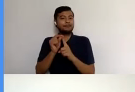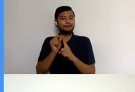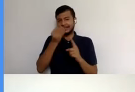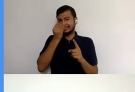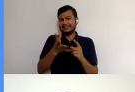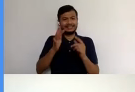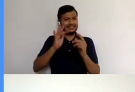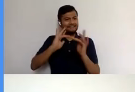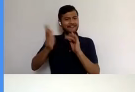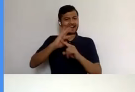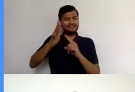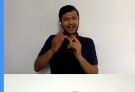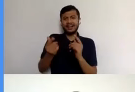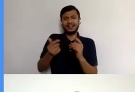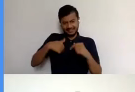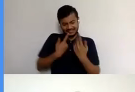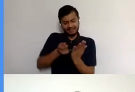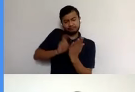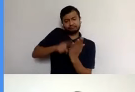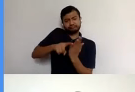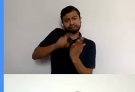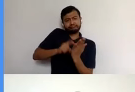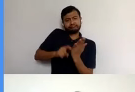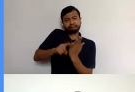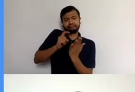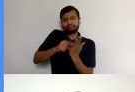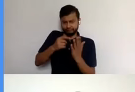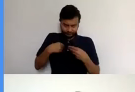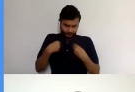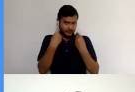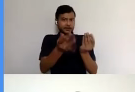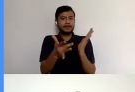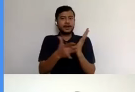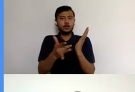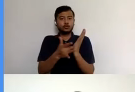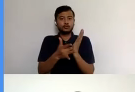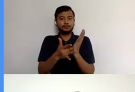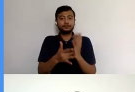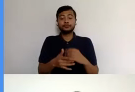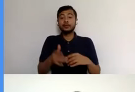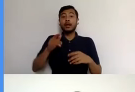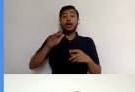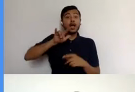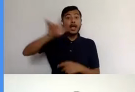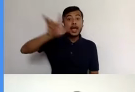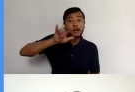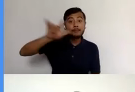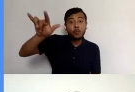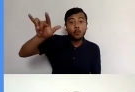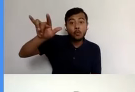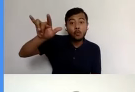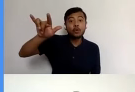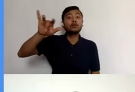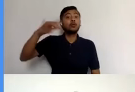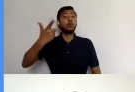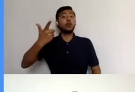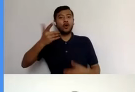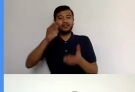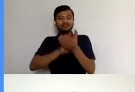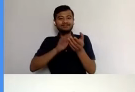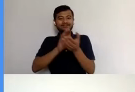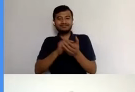extensively to add coverage and quality to our customers. So whether it's airports, we cover about